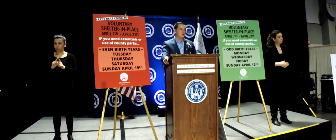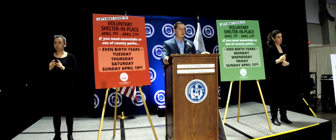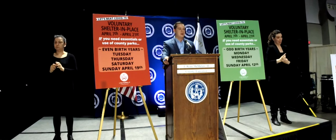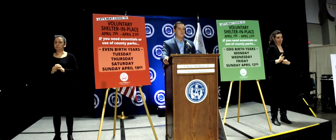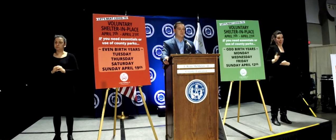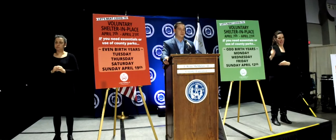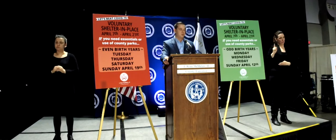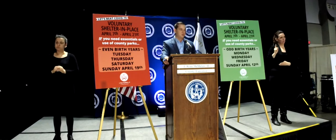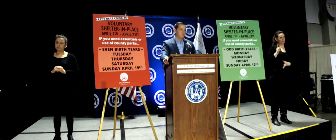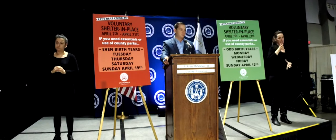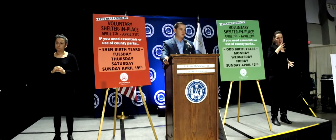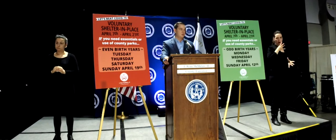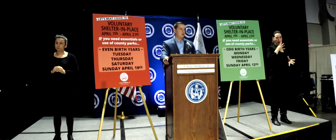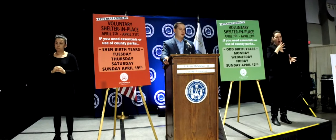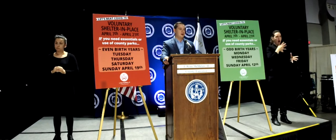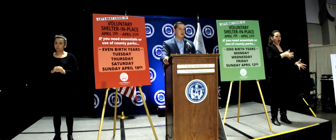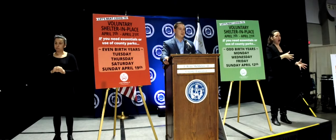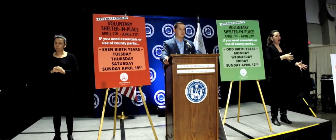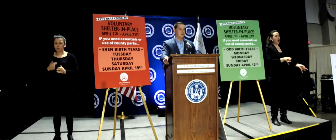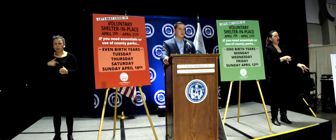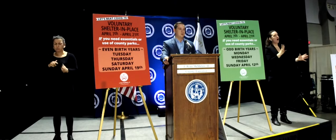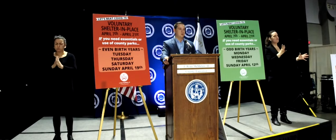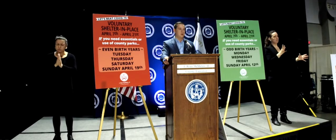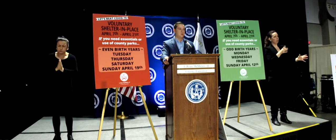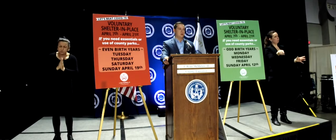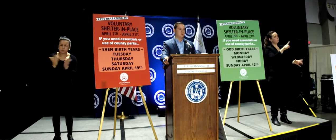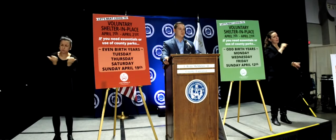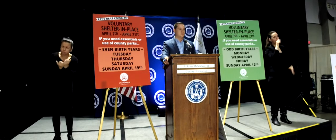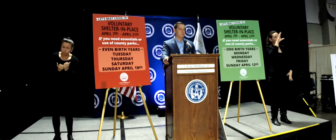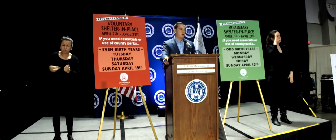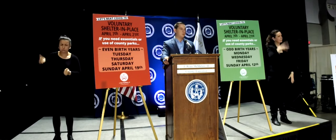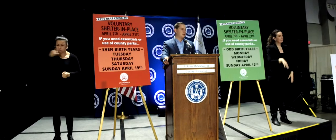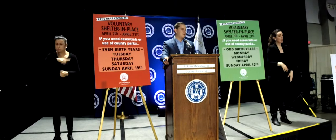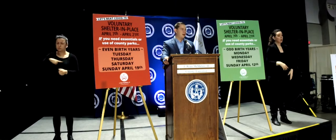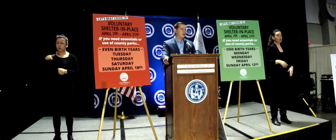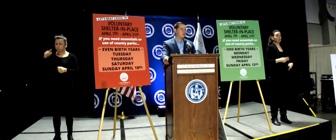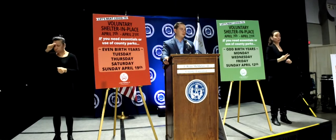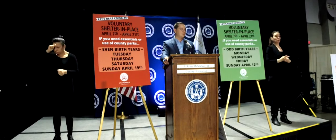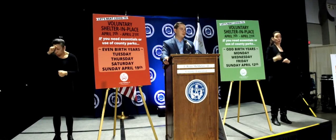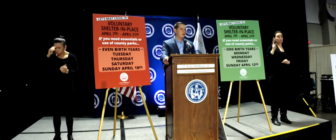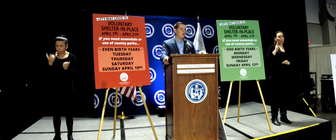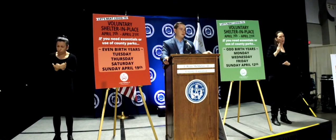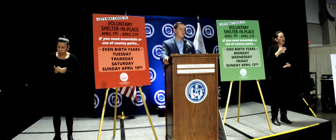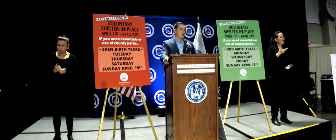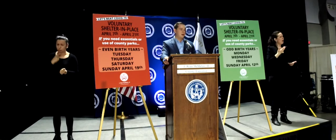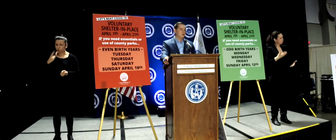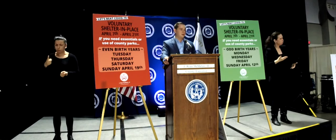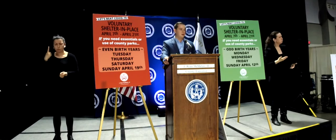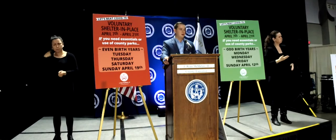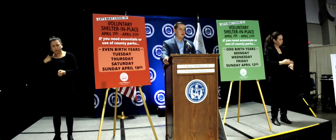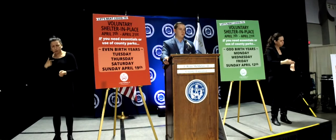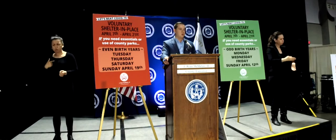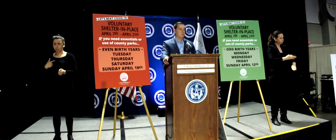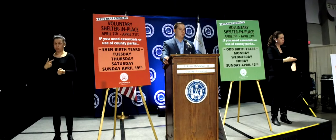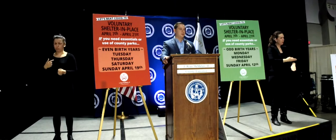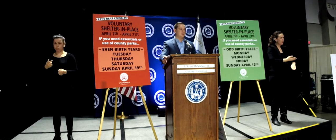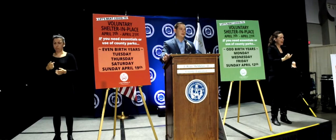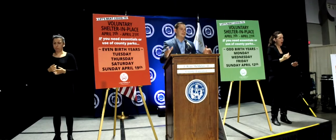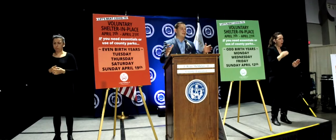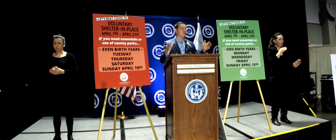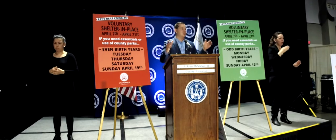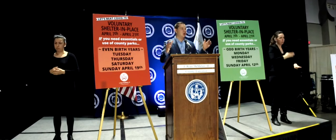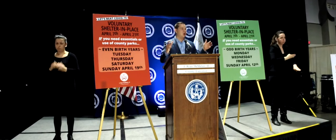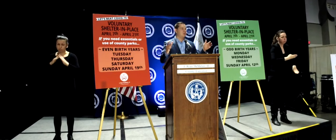it around. I'm pleading with you. And the only way we're going to do this is the public's got to buy in. That's why we're